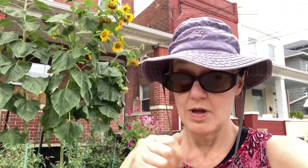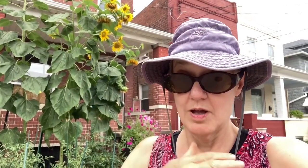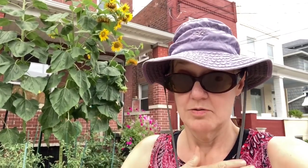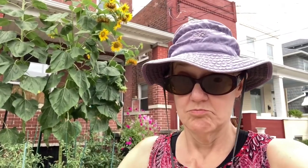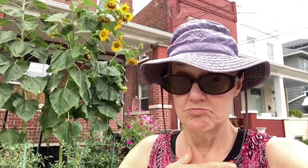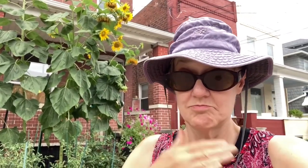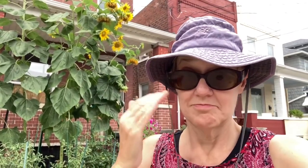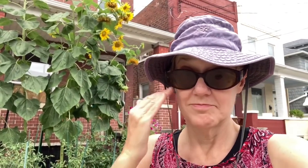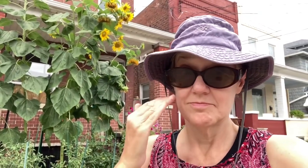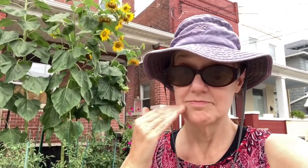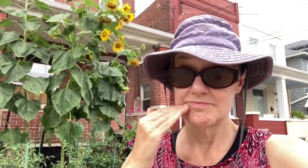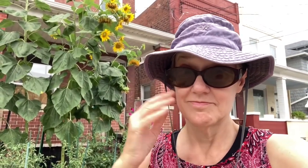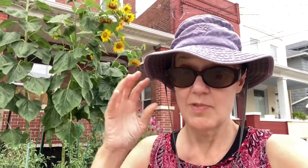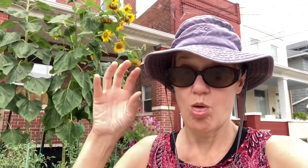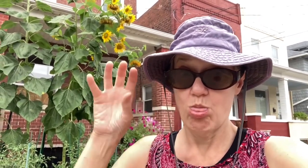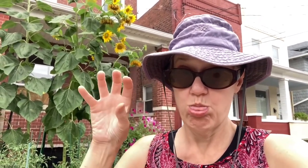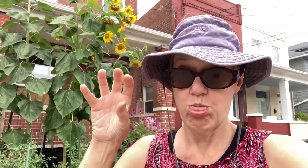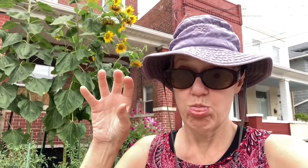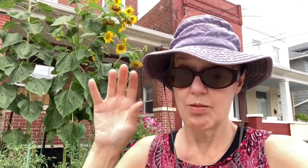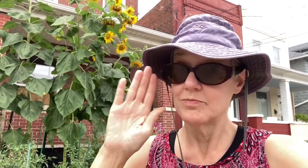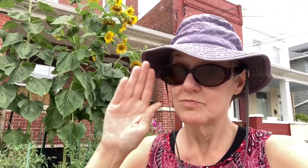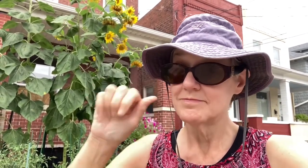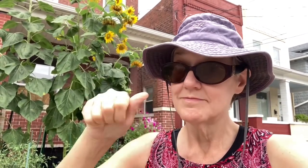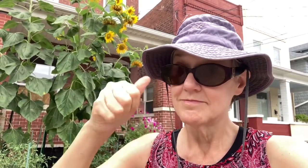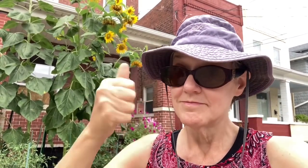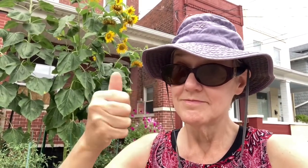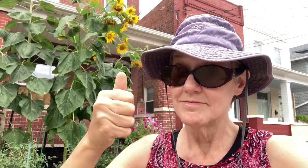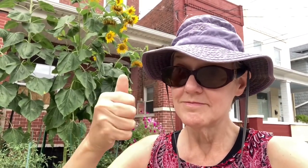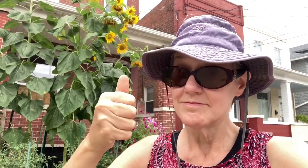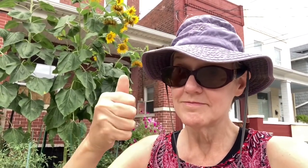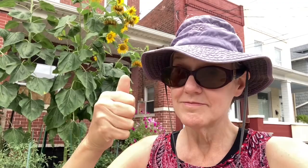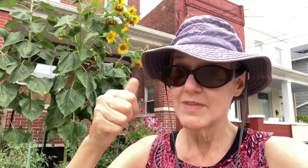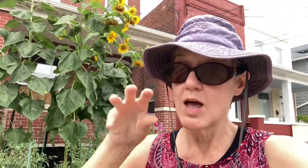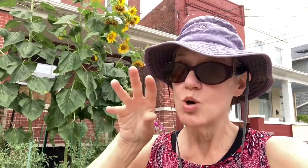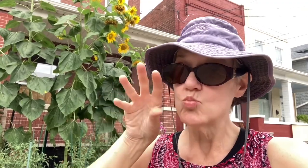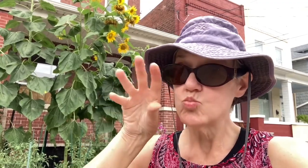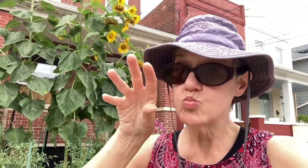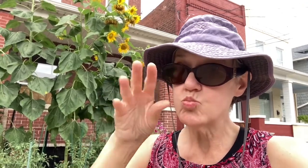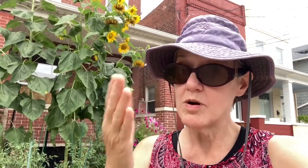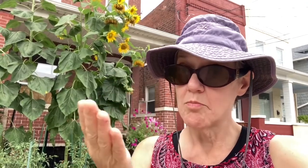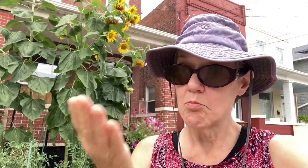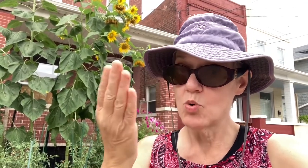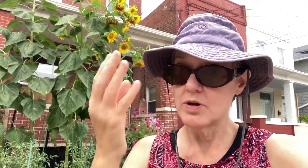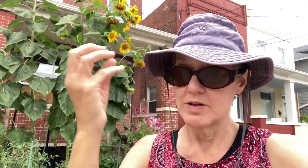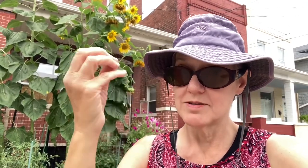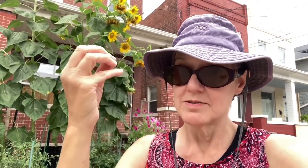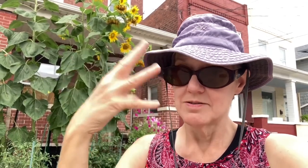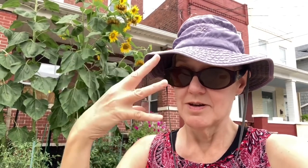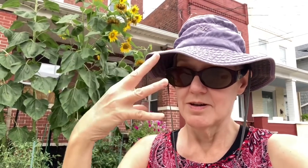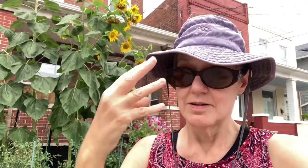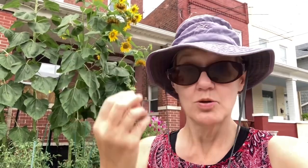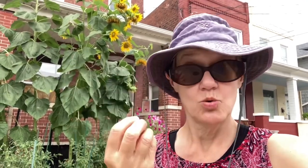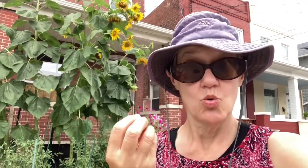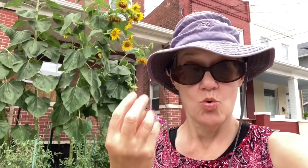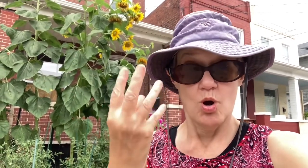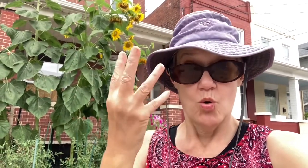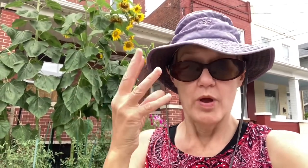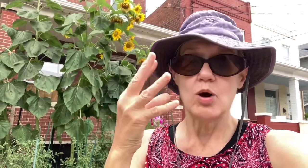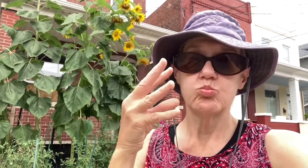Now remember, plant your sunflowers where the heads are going to set where you can see them. They're going to set towards the morning sun. While